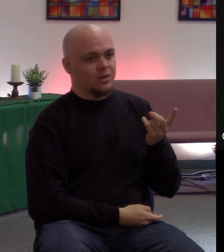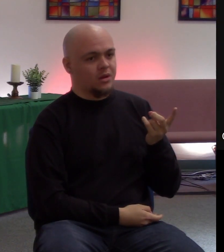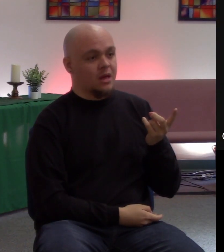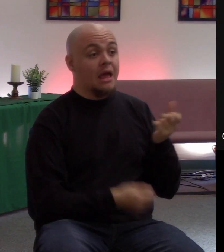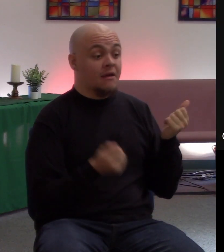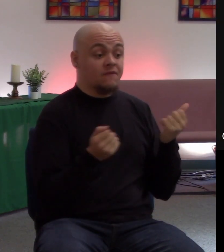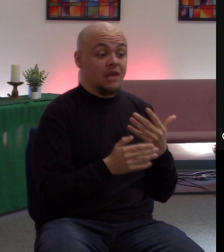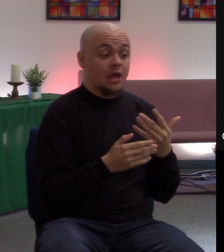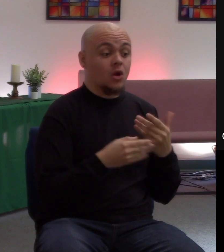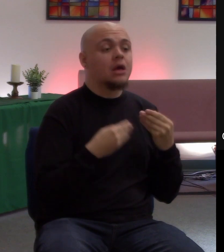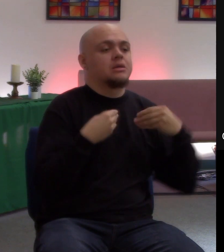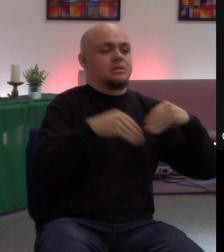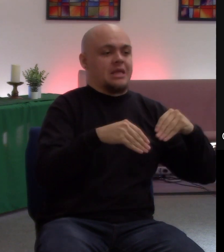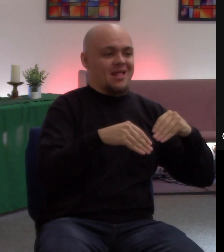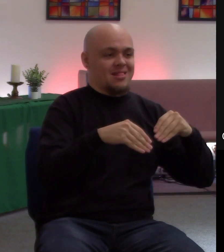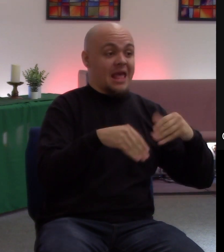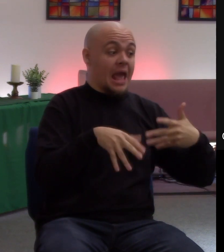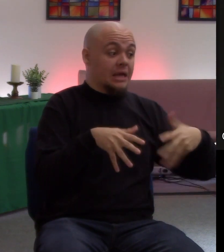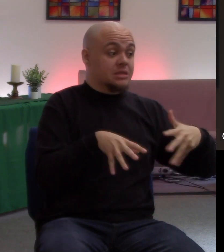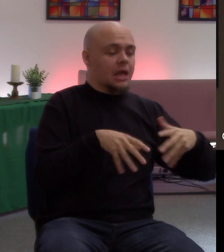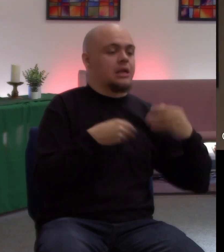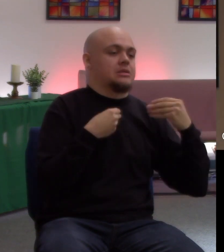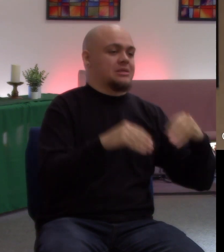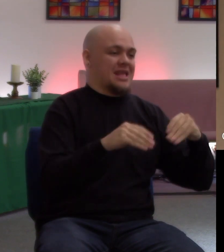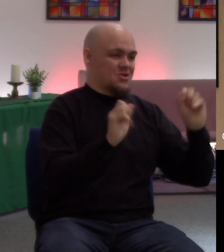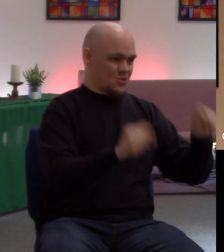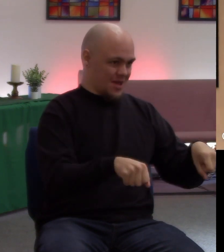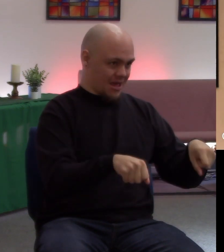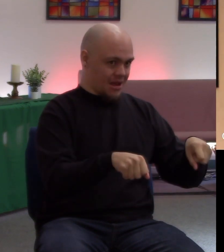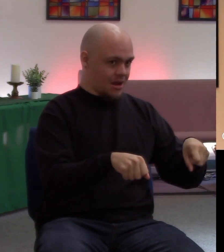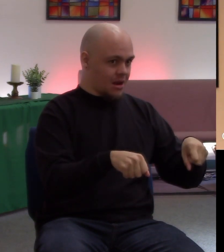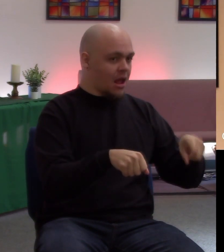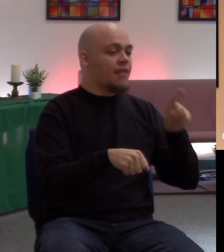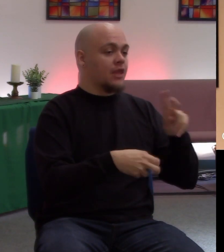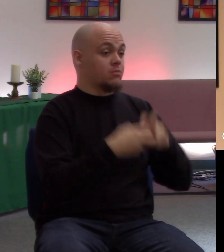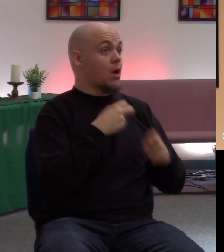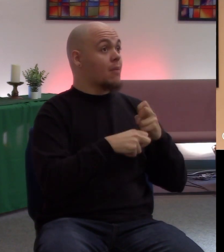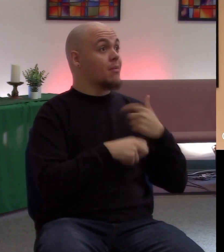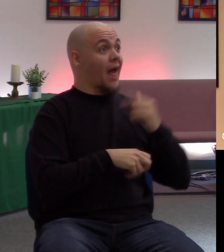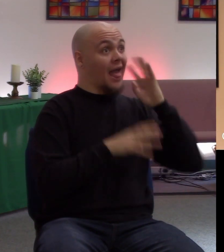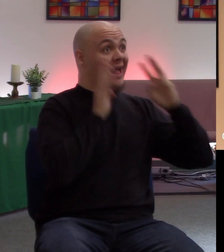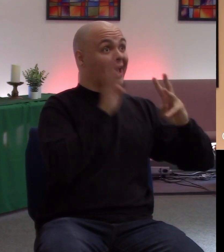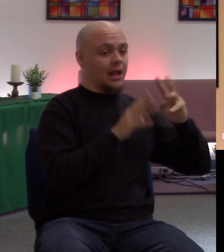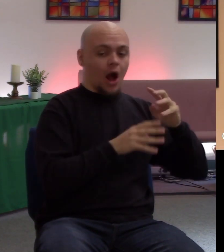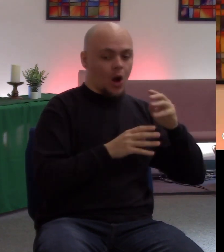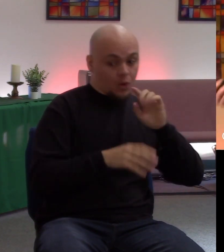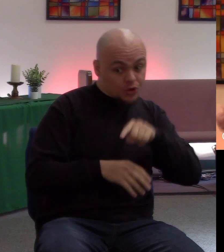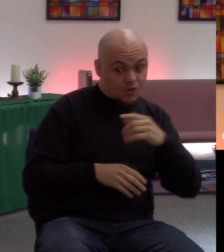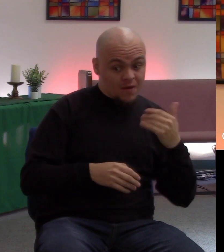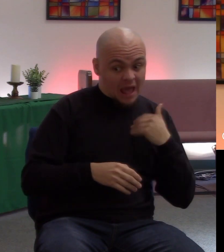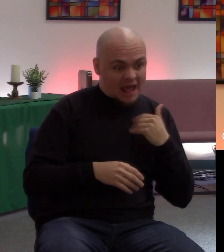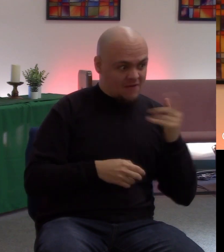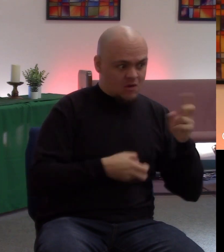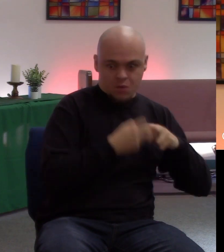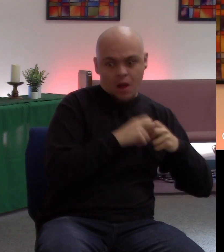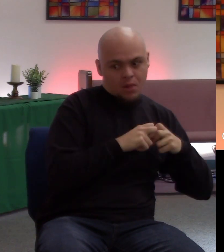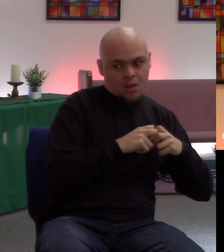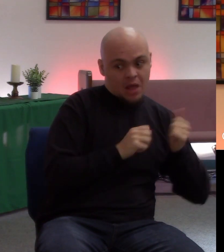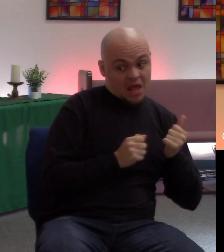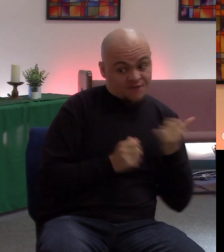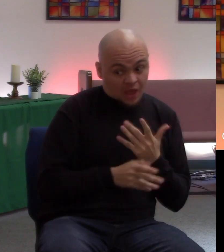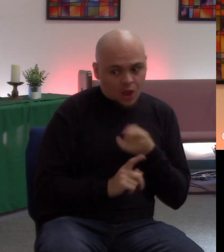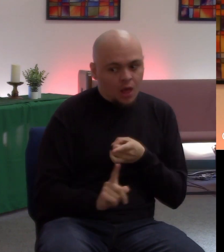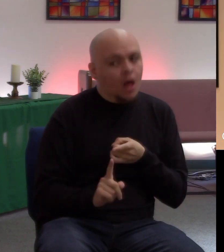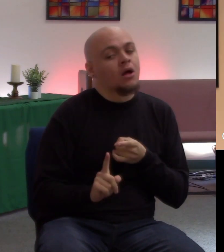Fear helps sell things. Anxiety helps sell things. This is create a problem, here's a